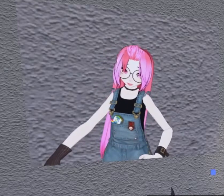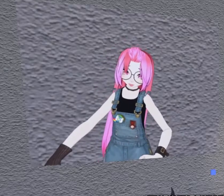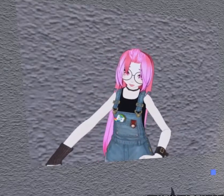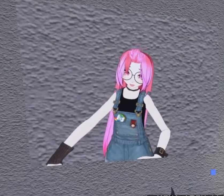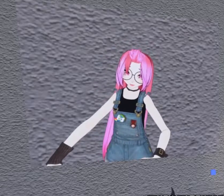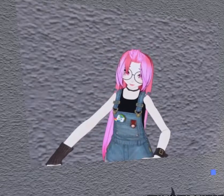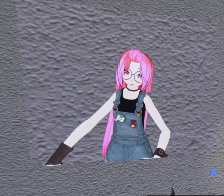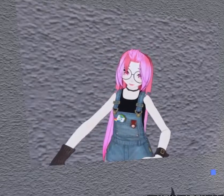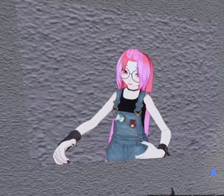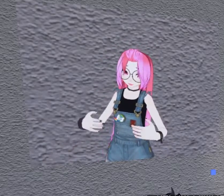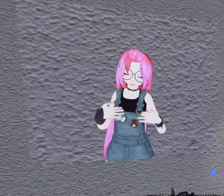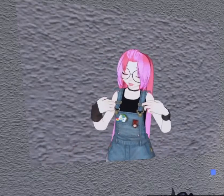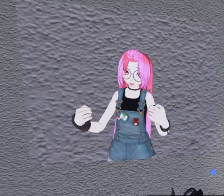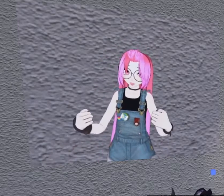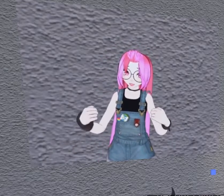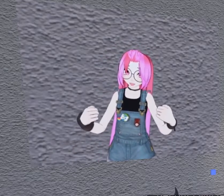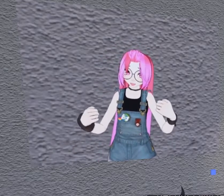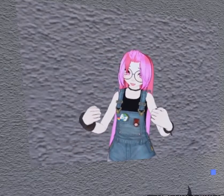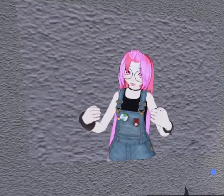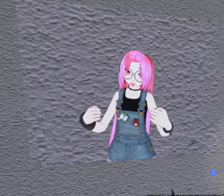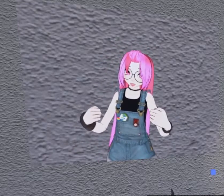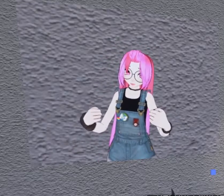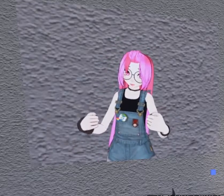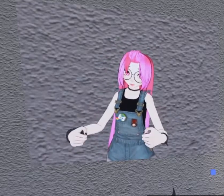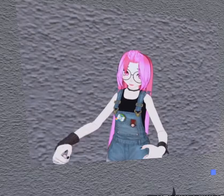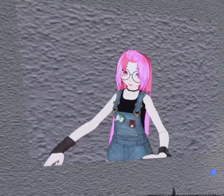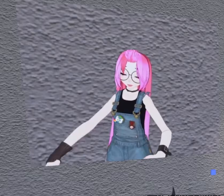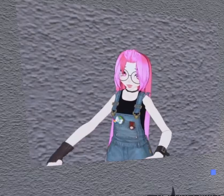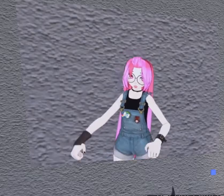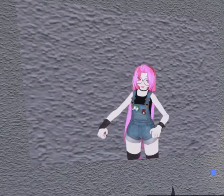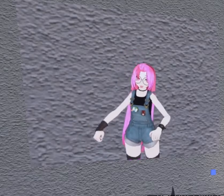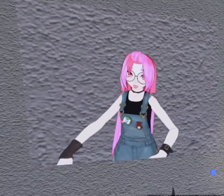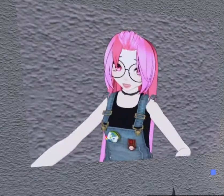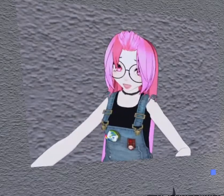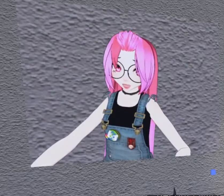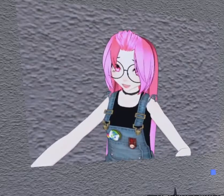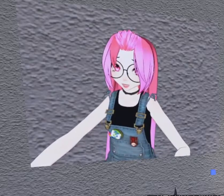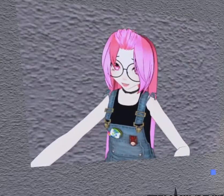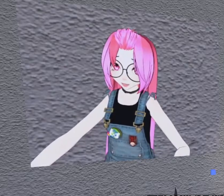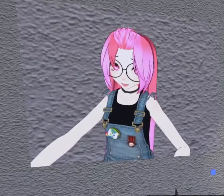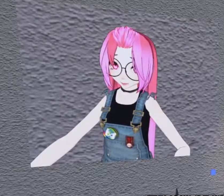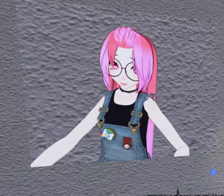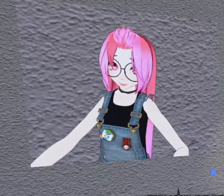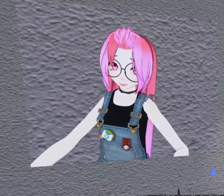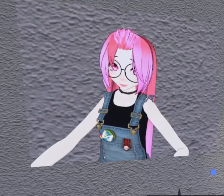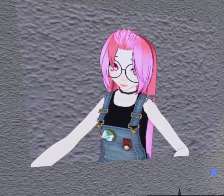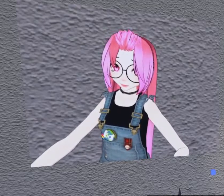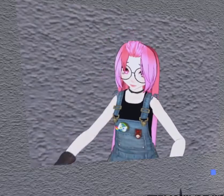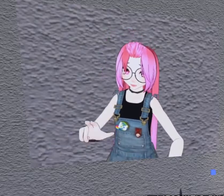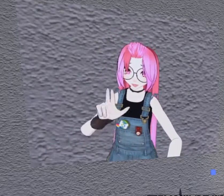Super? I've always signed strong. Oh, you're telling me I'm super? No.